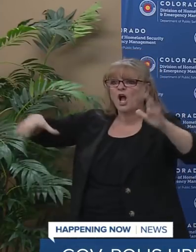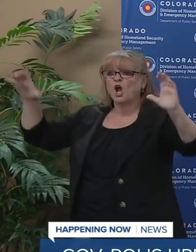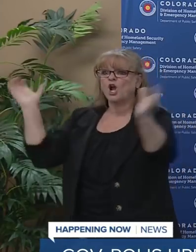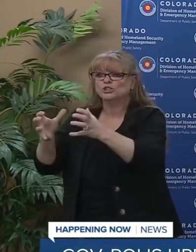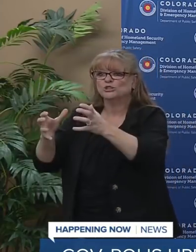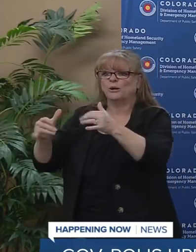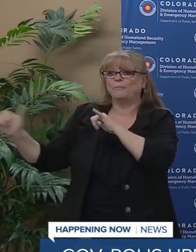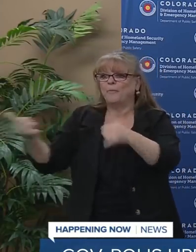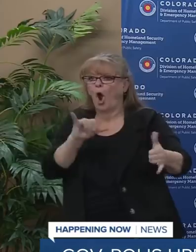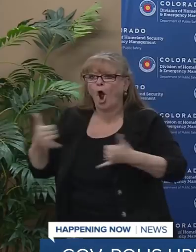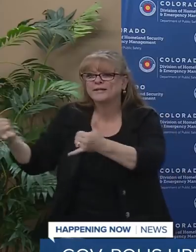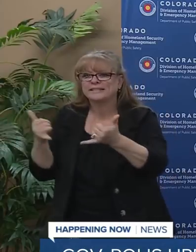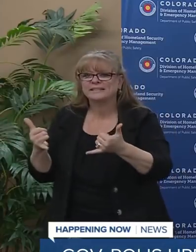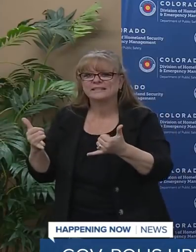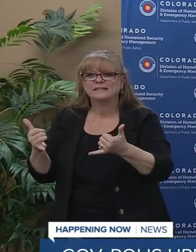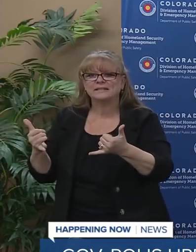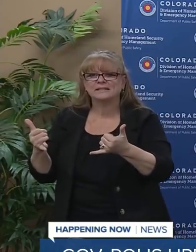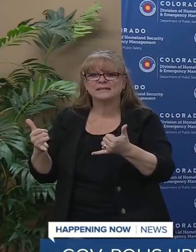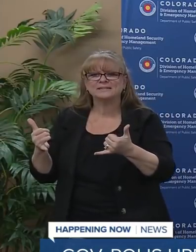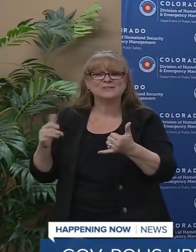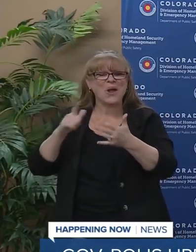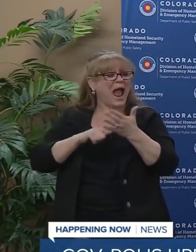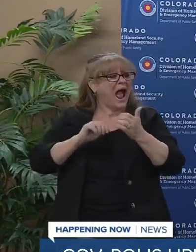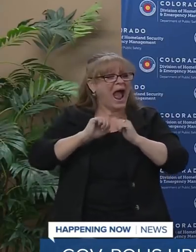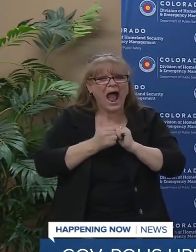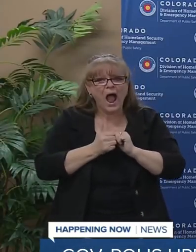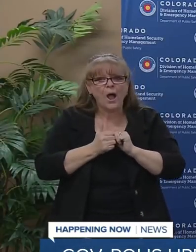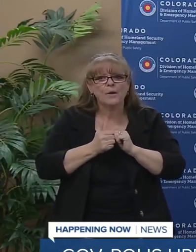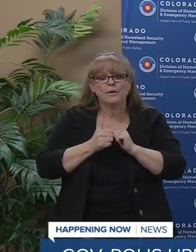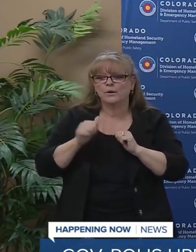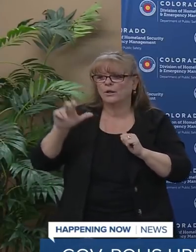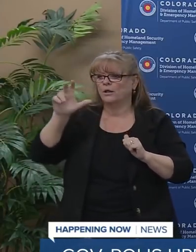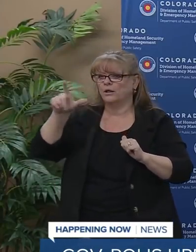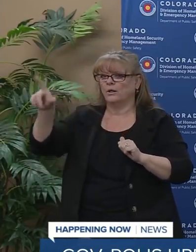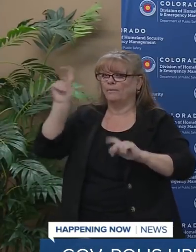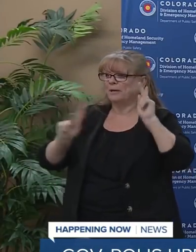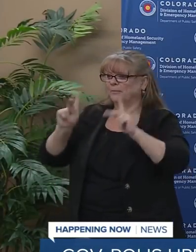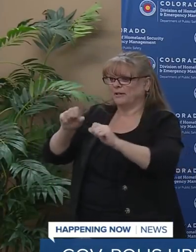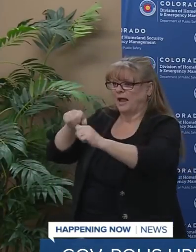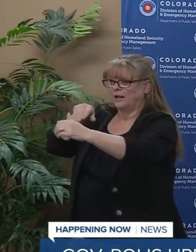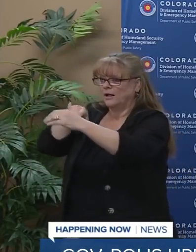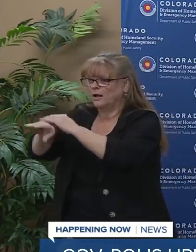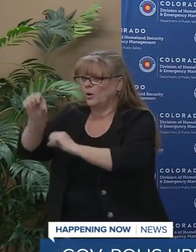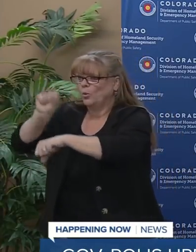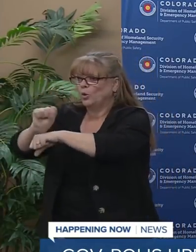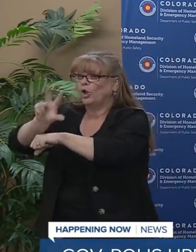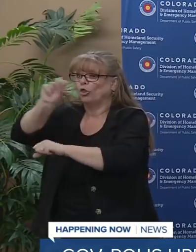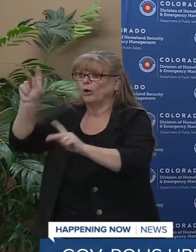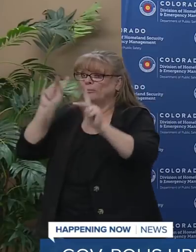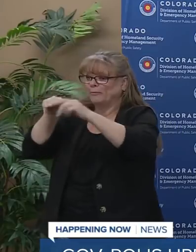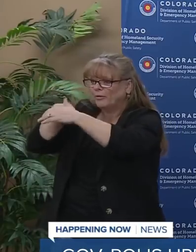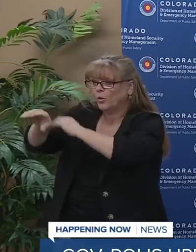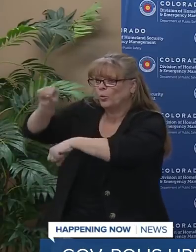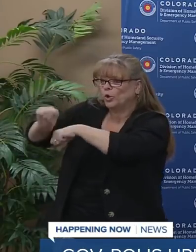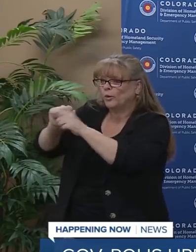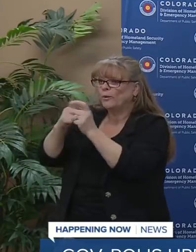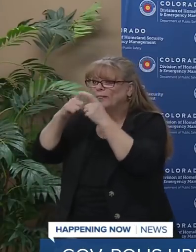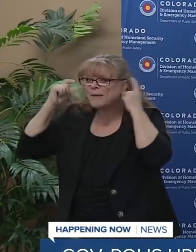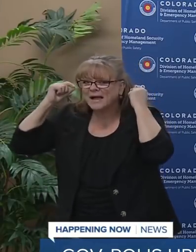my 30 people coming into work with nobody finding out. This is a contest to find out how soon we